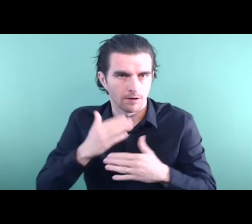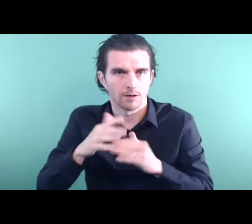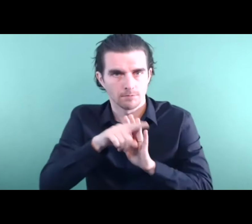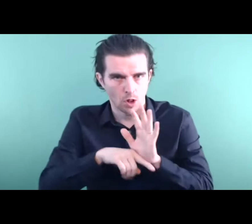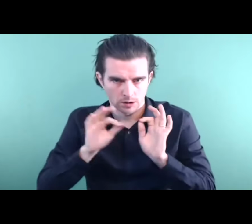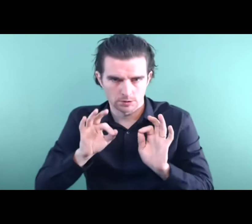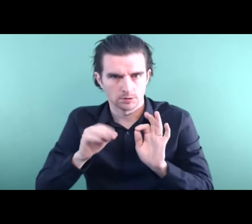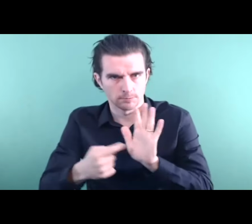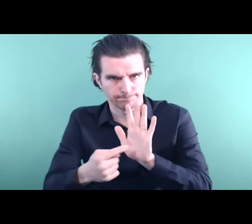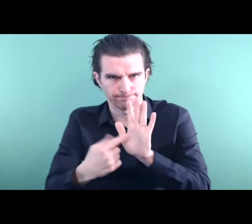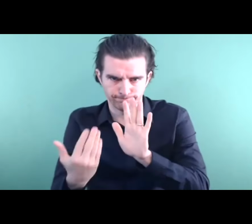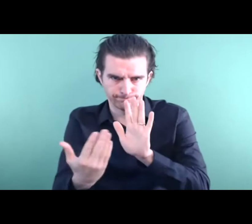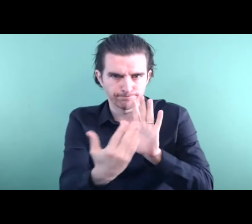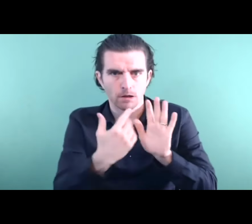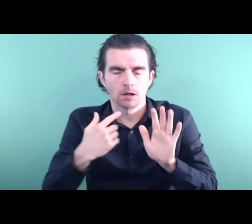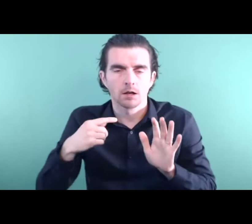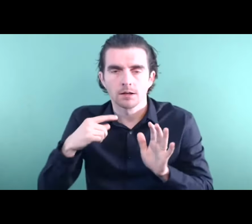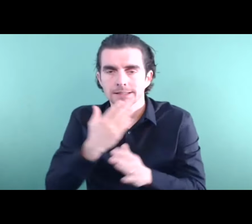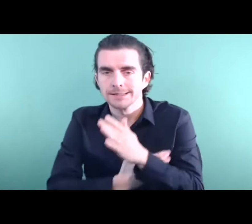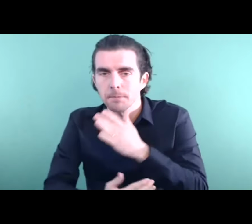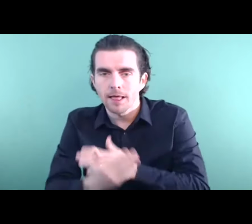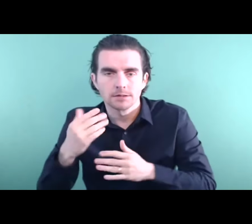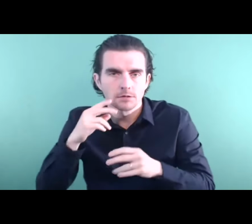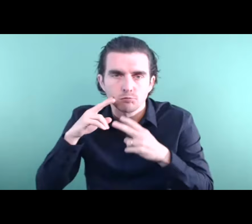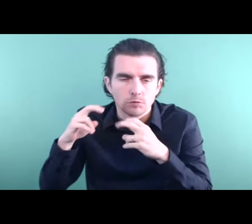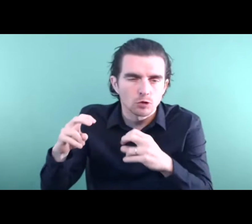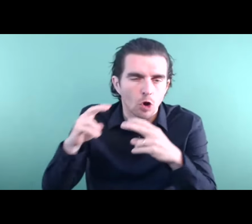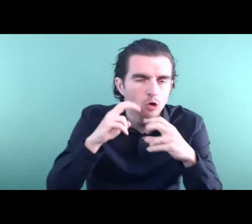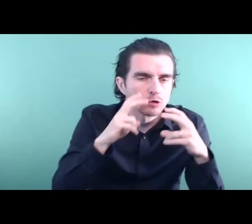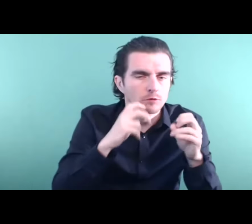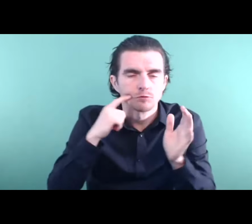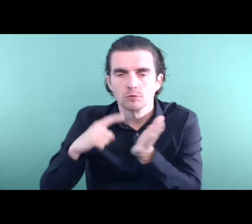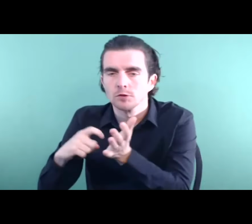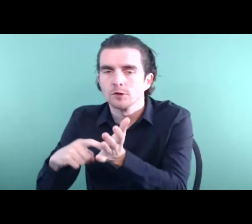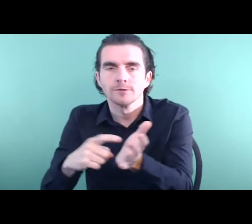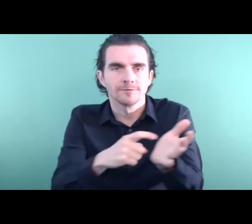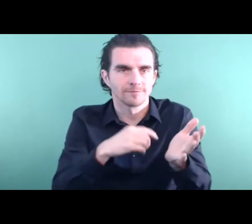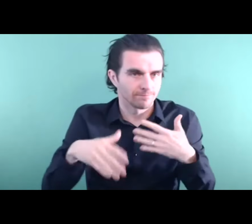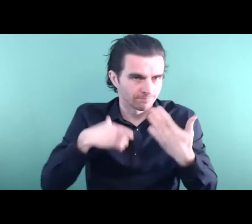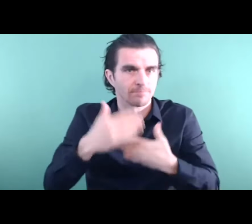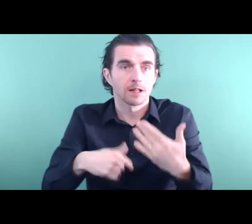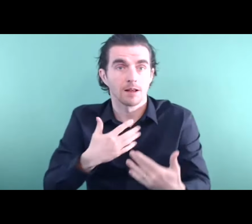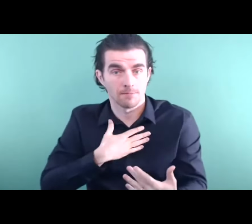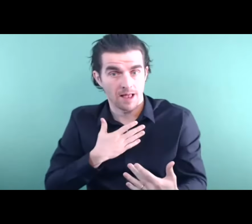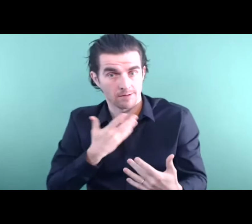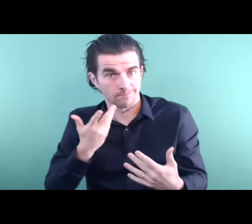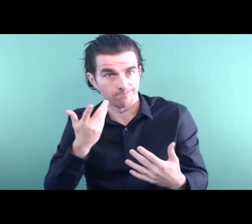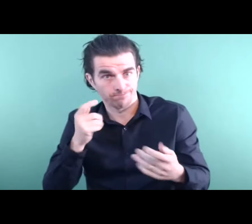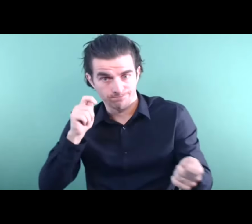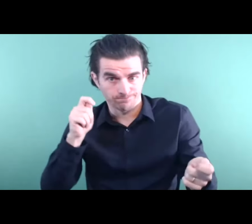its policy-making process. It's also, I would then like to describe